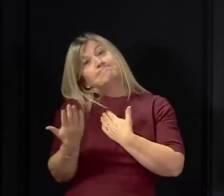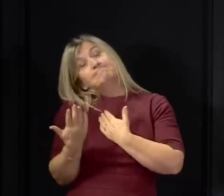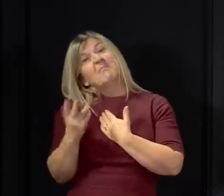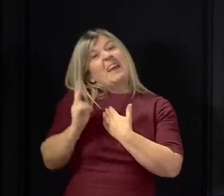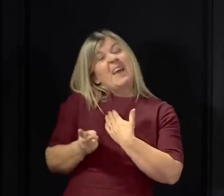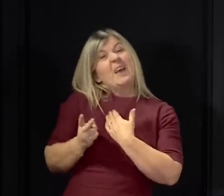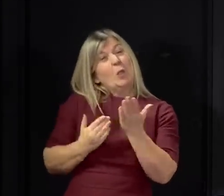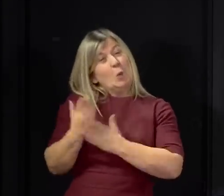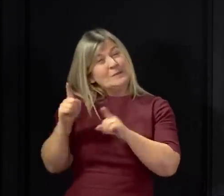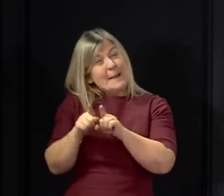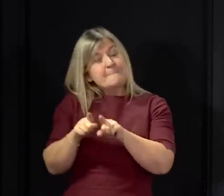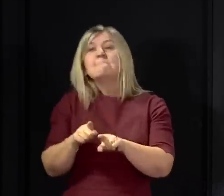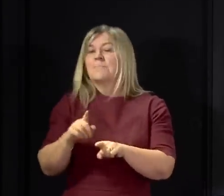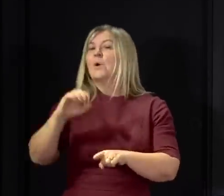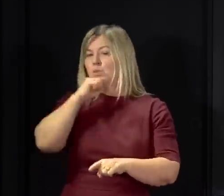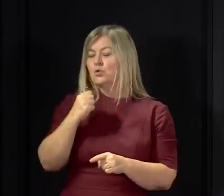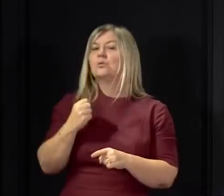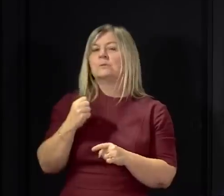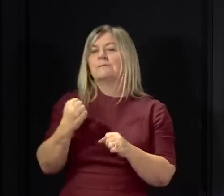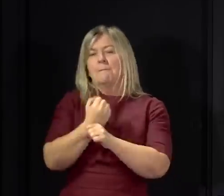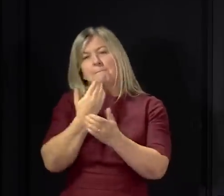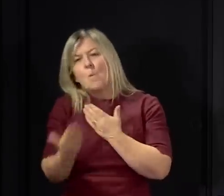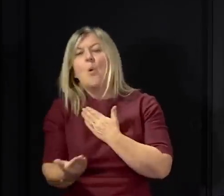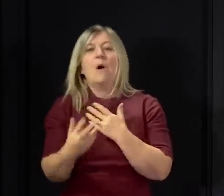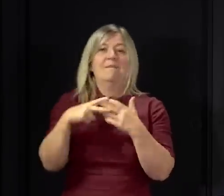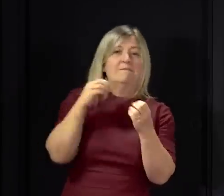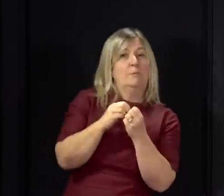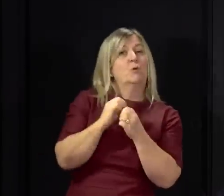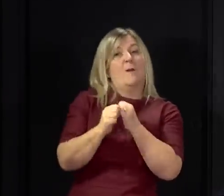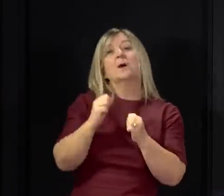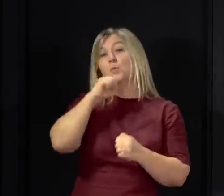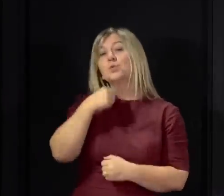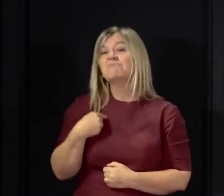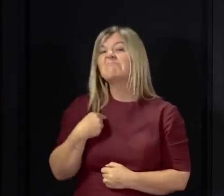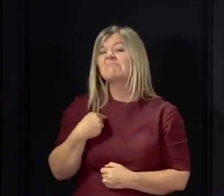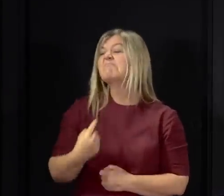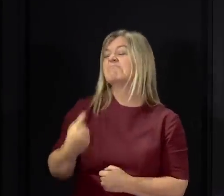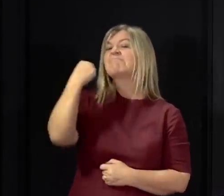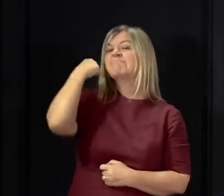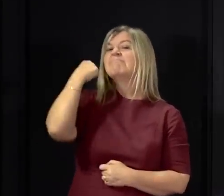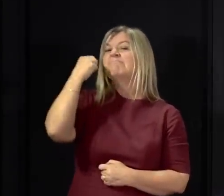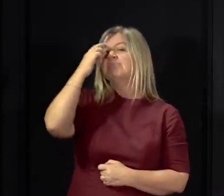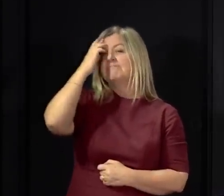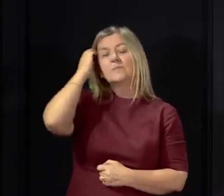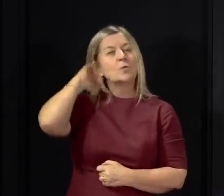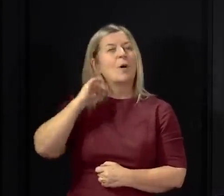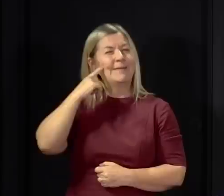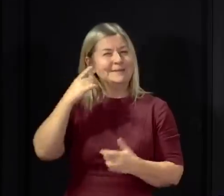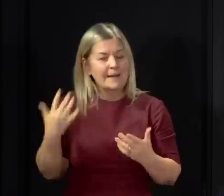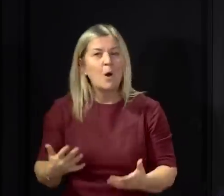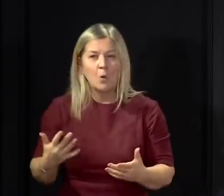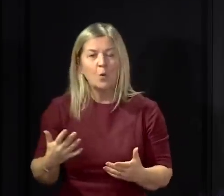act more quickly in February and in early March. And it's important that we do take the warning we are being given now